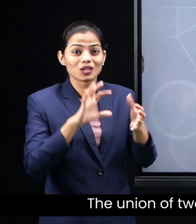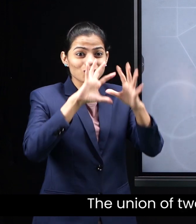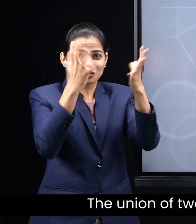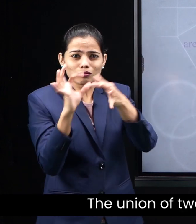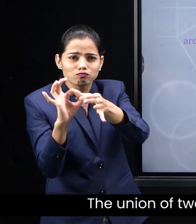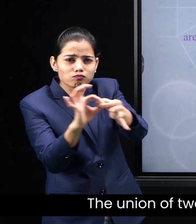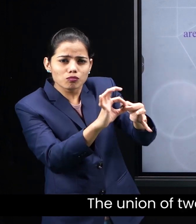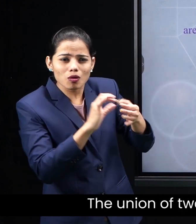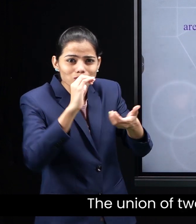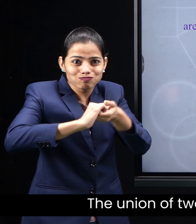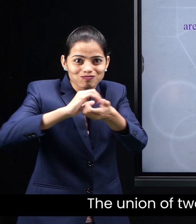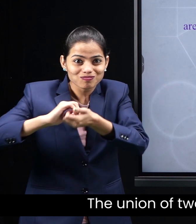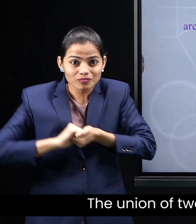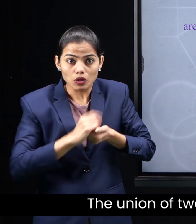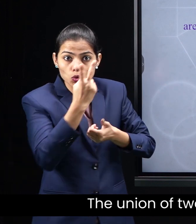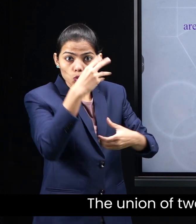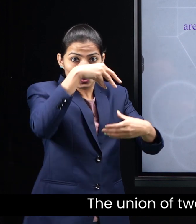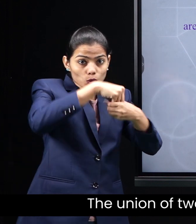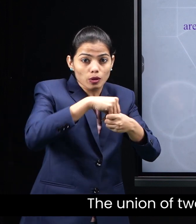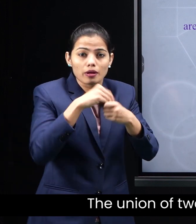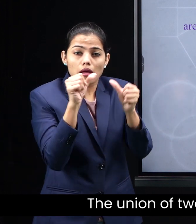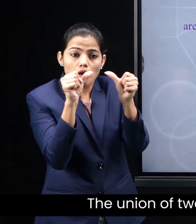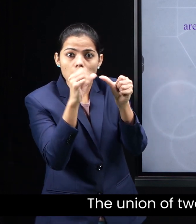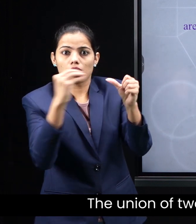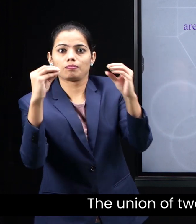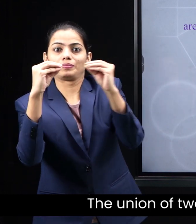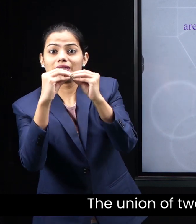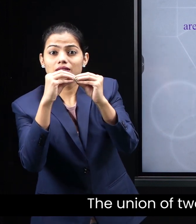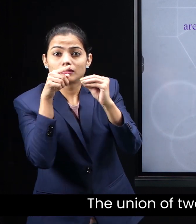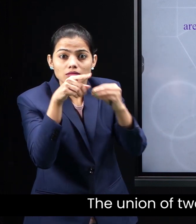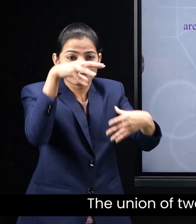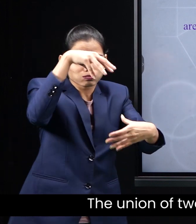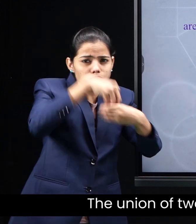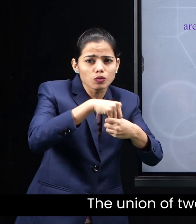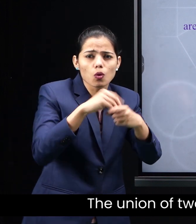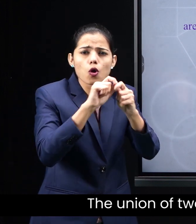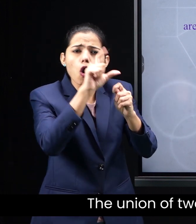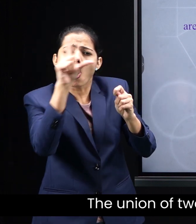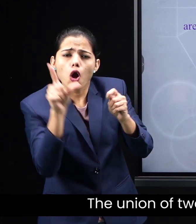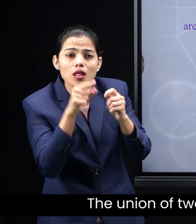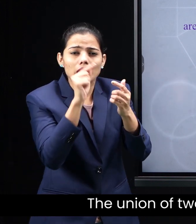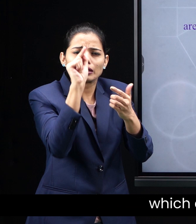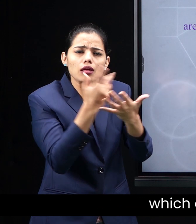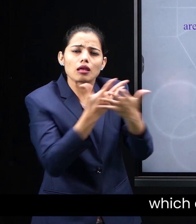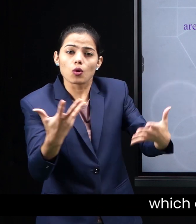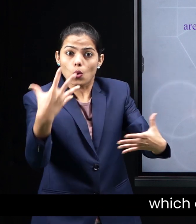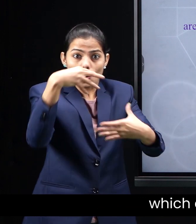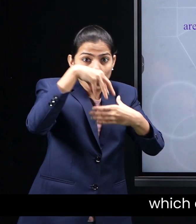The union of two sets A and B is the set of all elements which are either